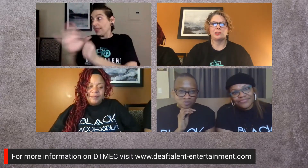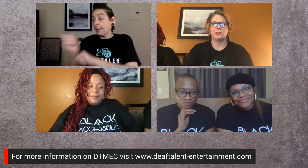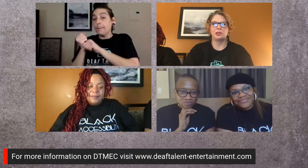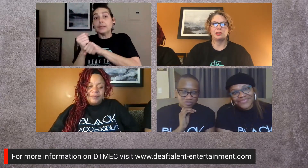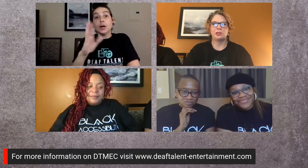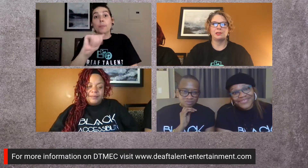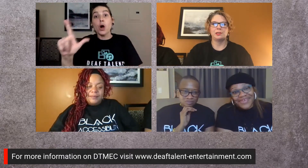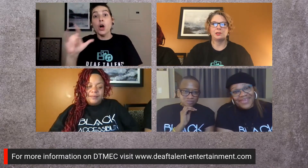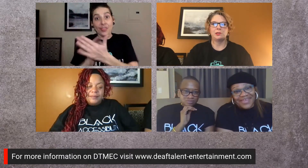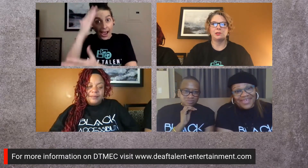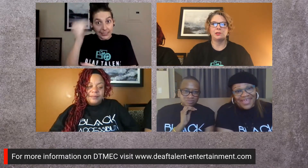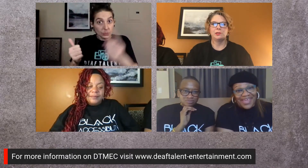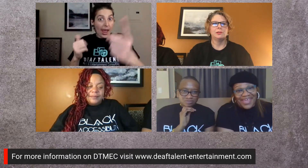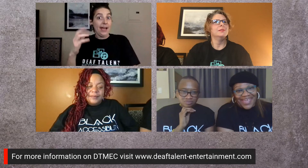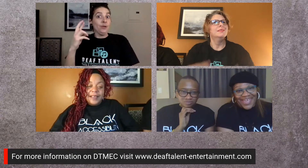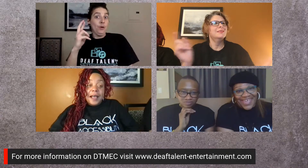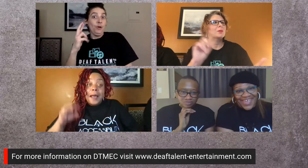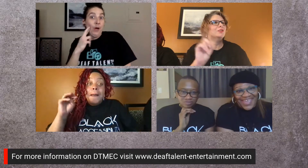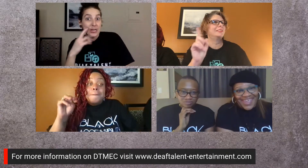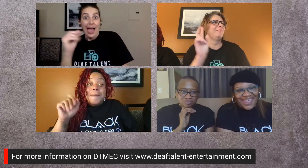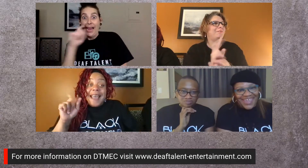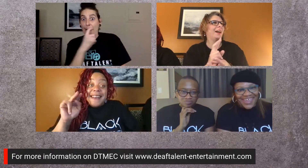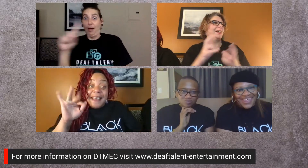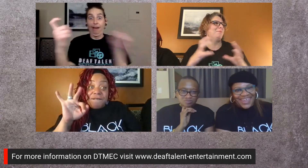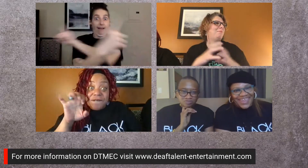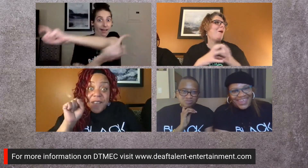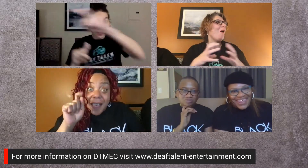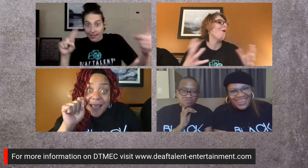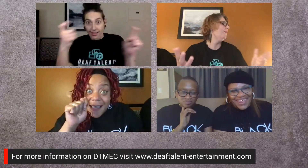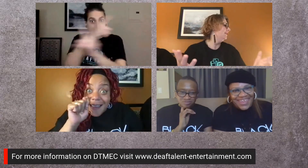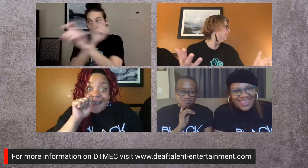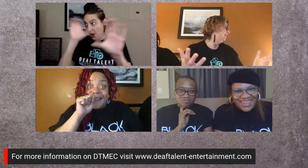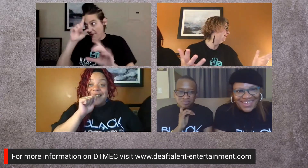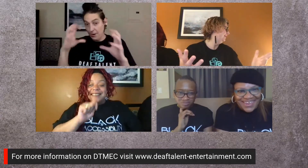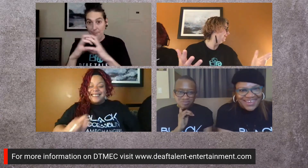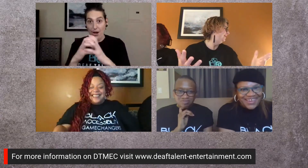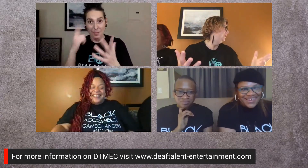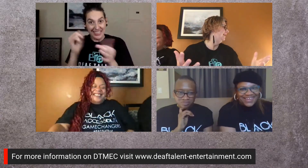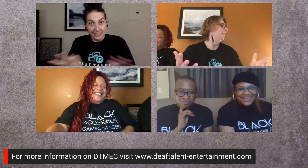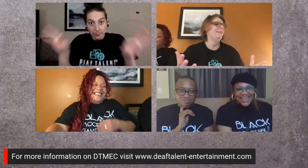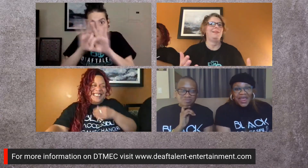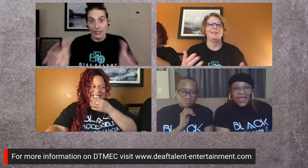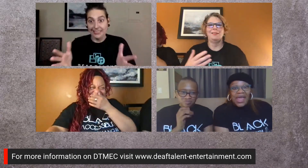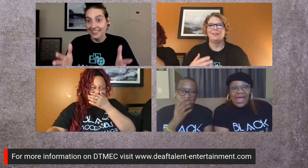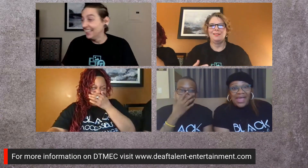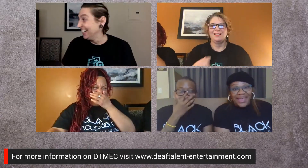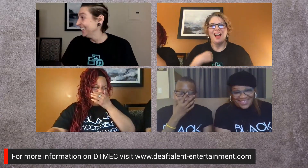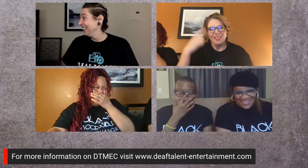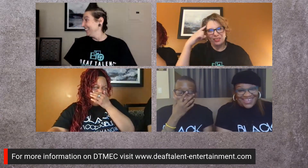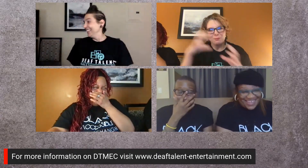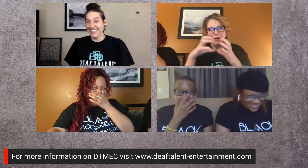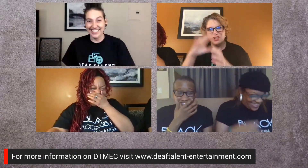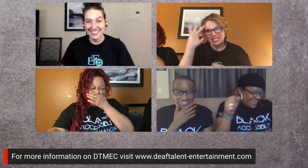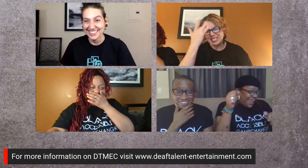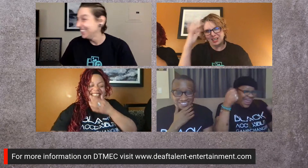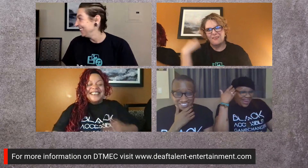Like manifest, manifest, manifest. Like that baseball, like Rose was saying. Where's the baseball?